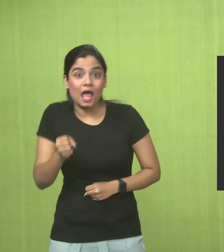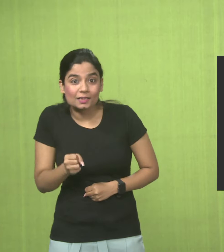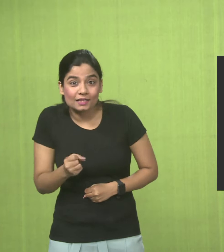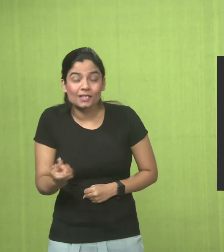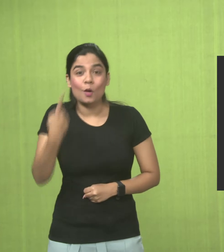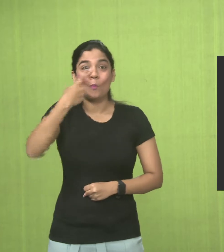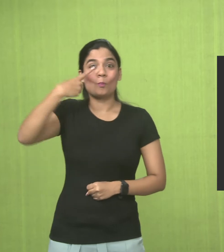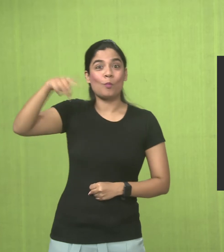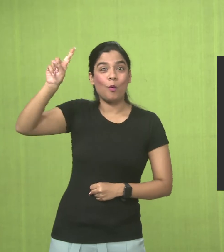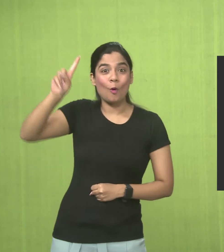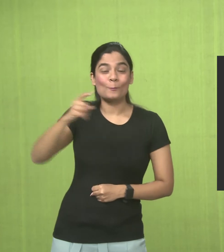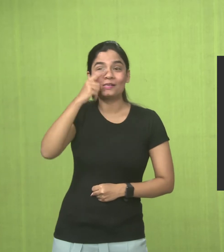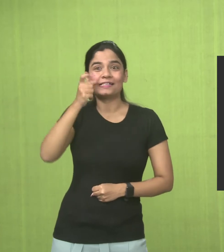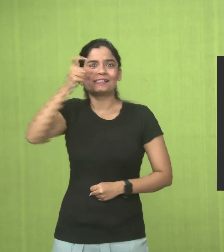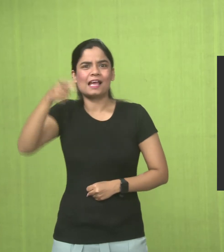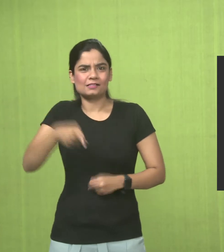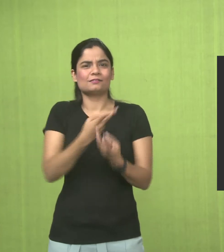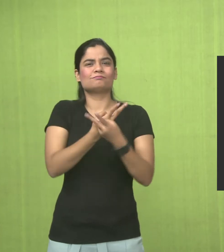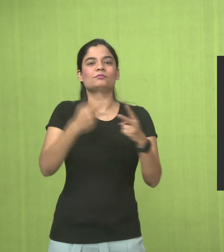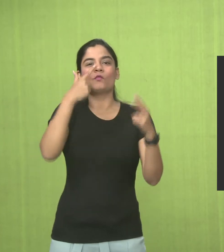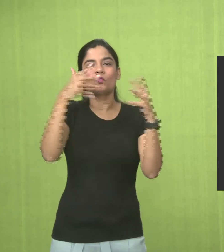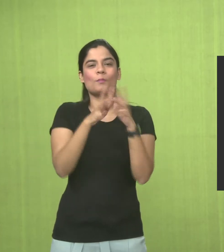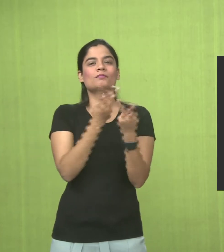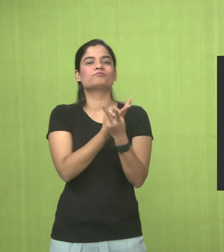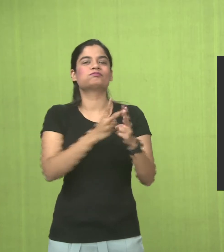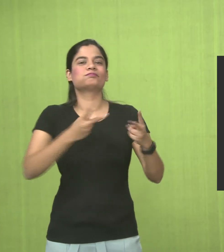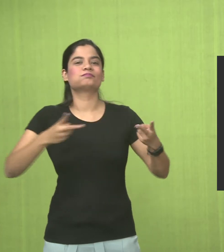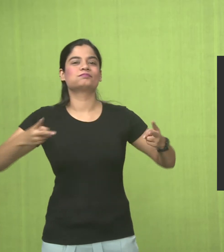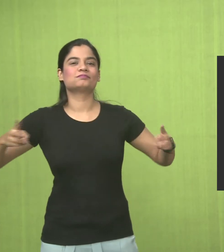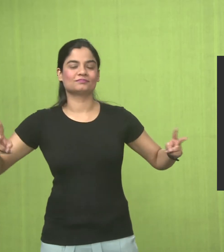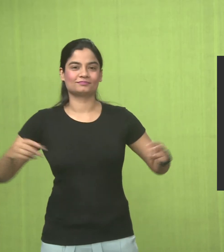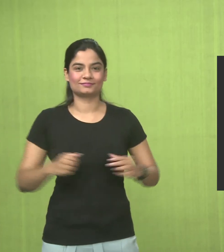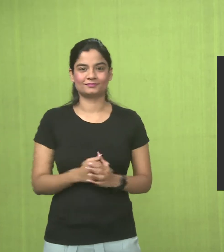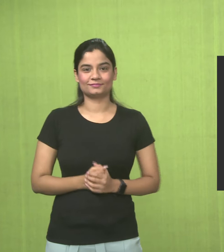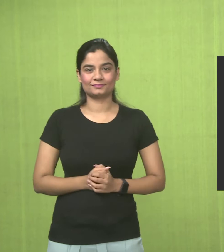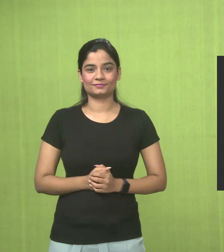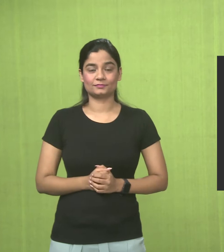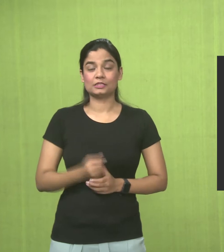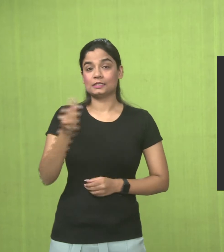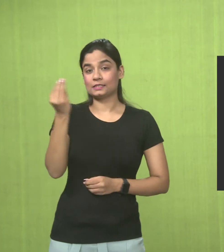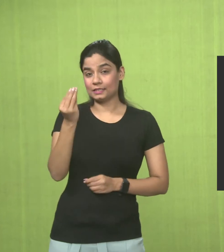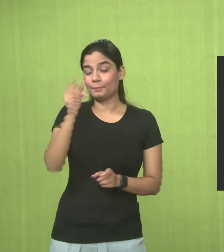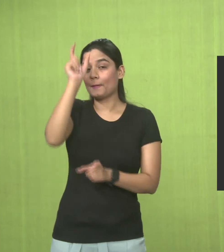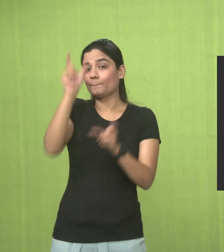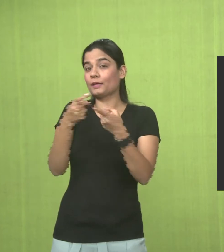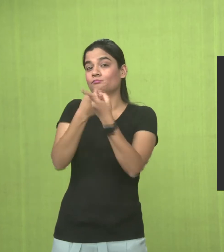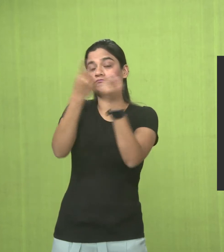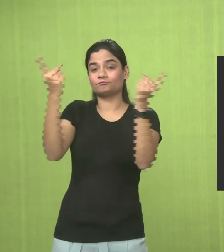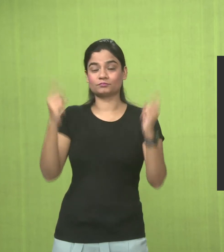a grandmother, a mother, an aunt. These are all the women in the family.